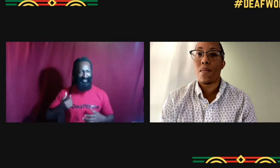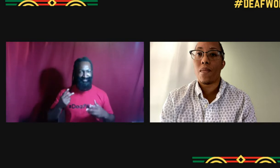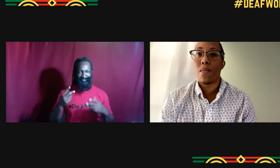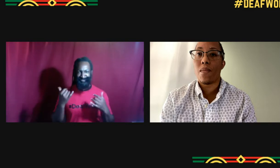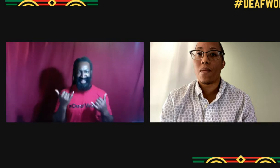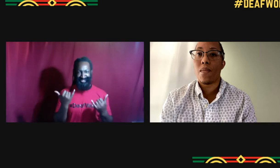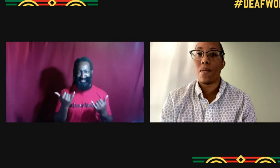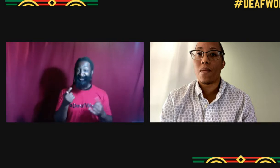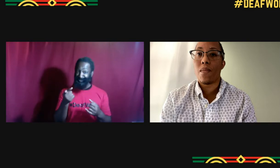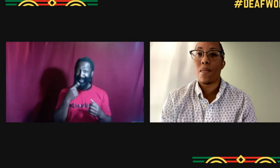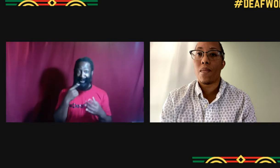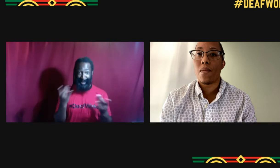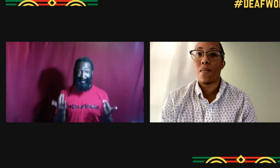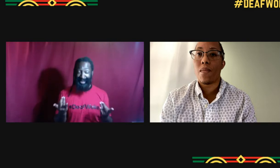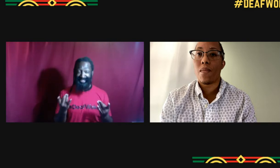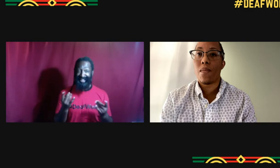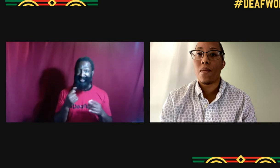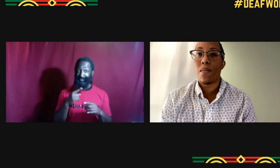You know, that process.